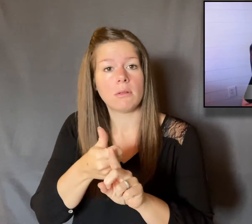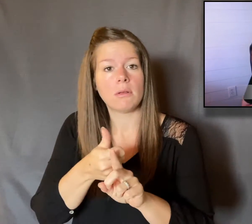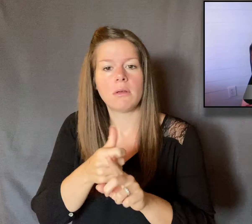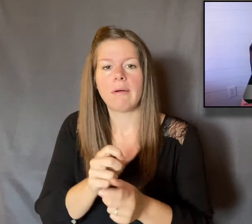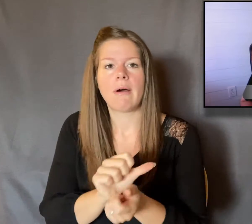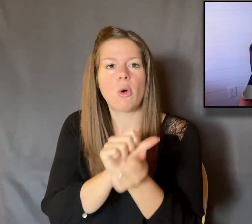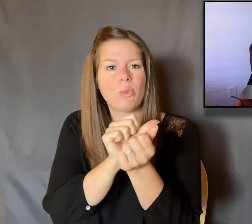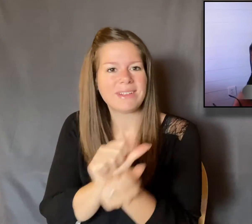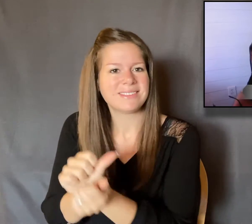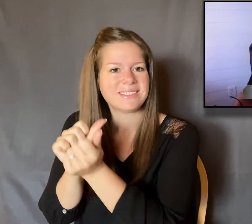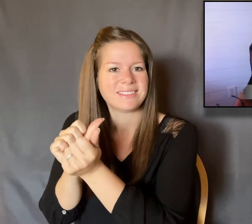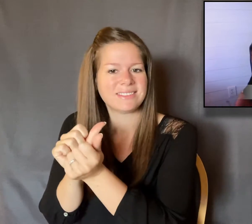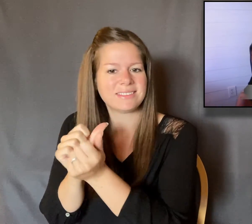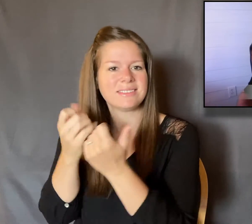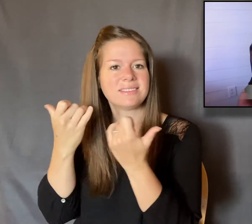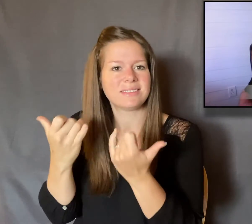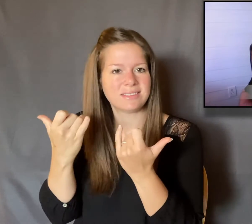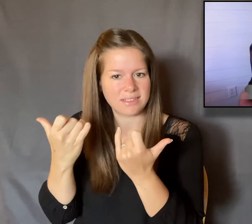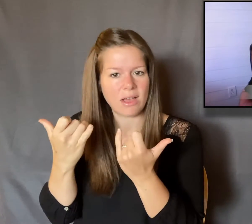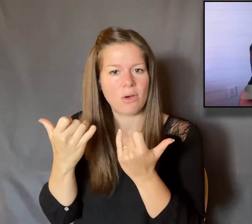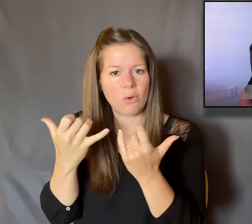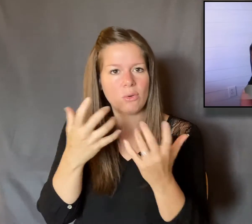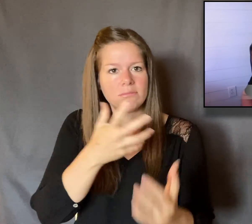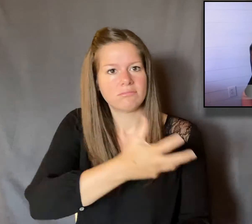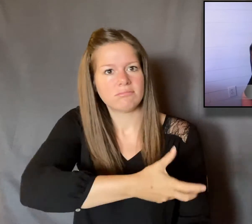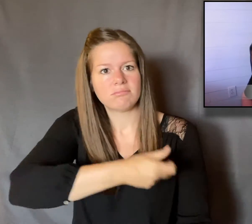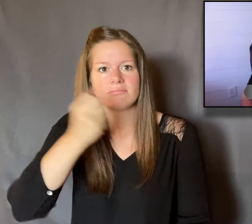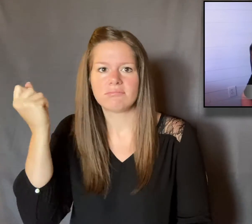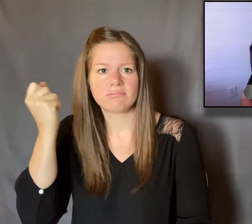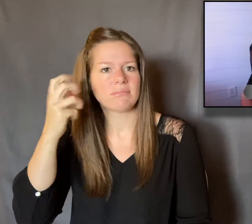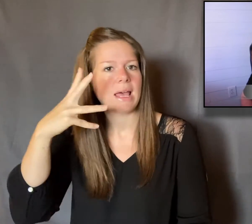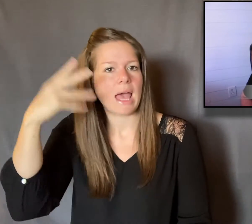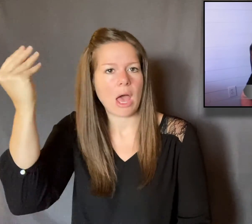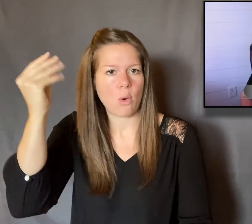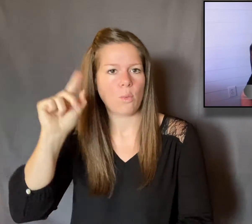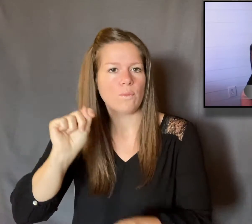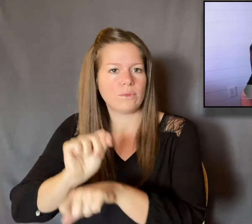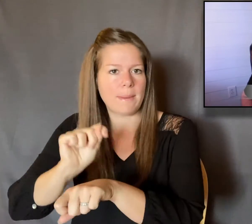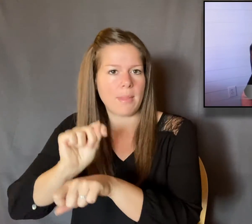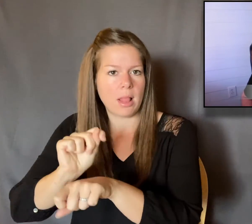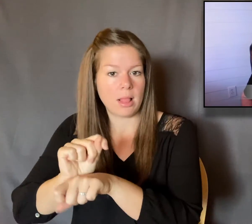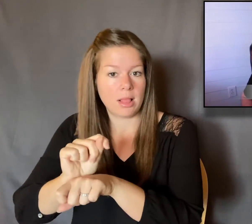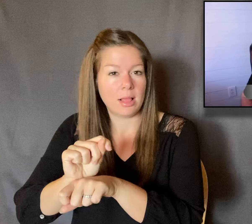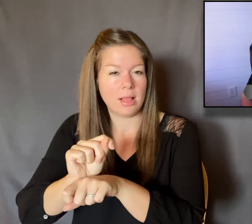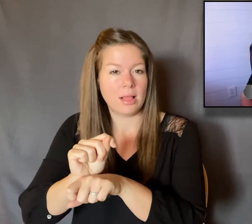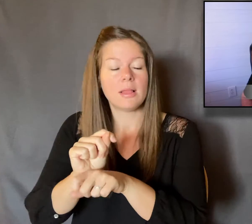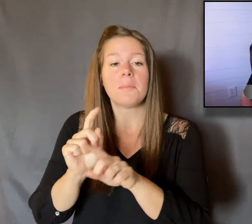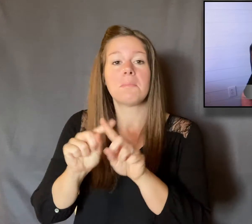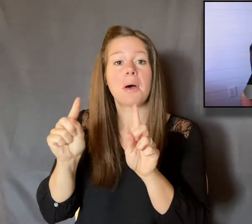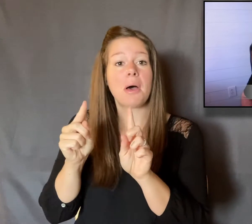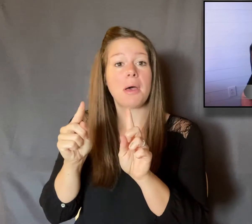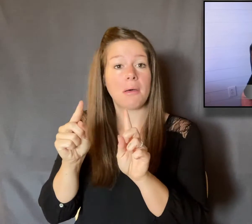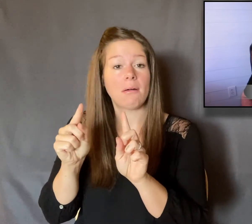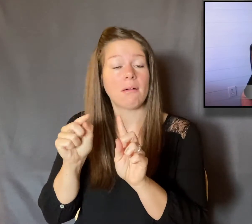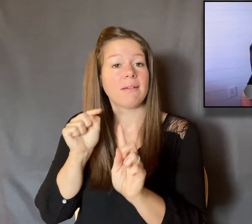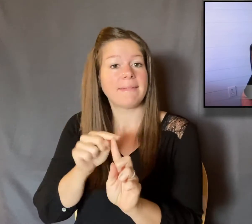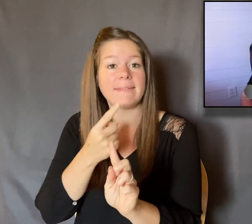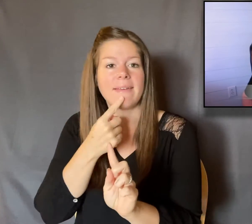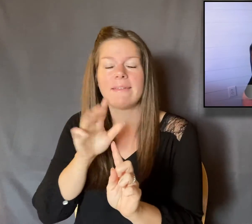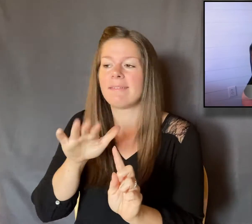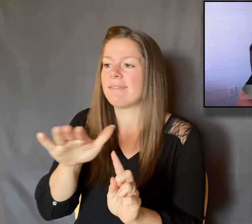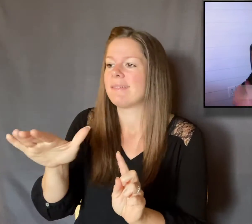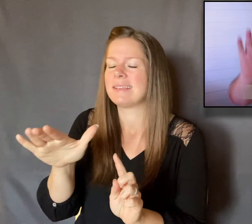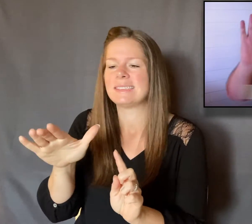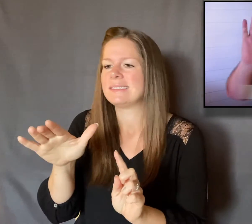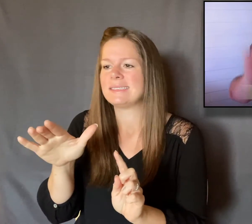being walked out, and he says, hey, can I have your attention, please, here in verse 1. It's